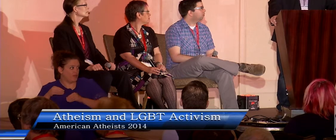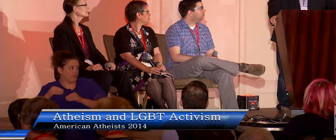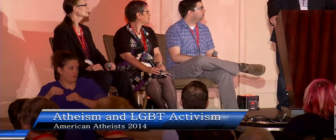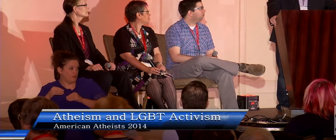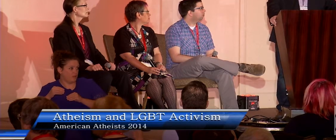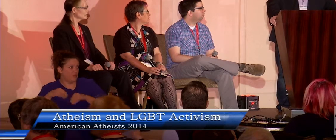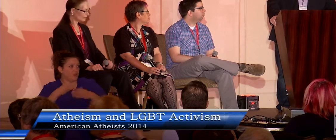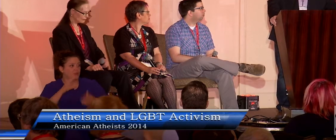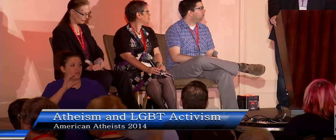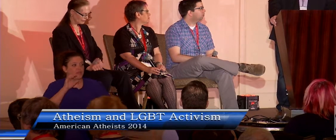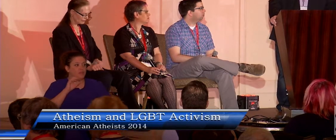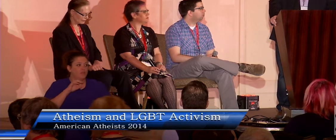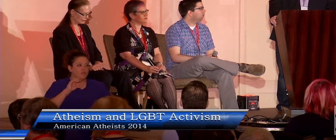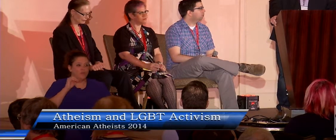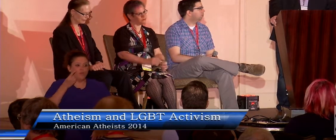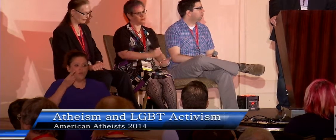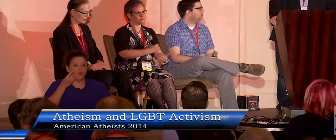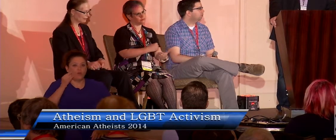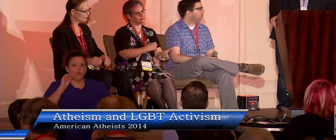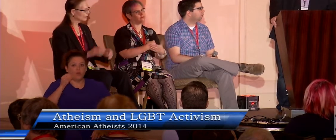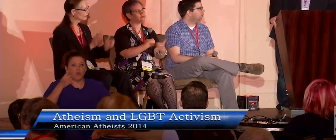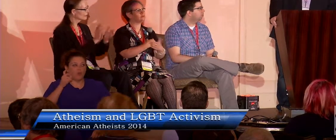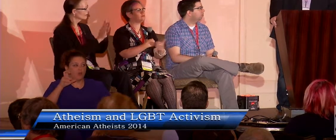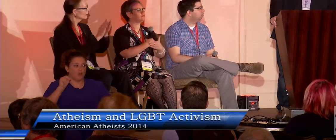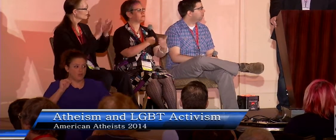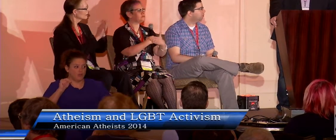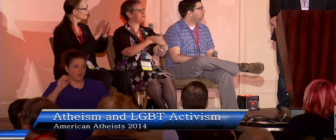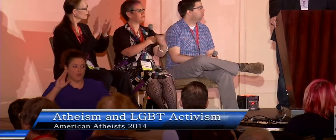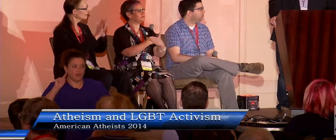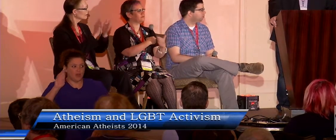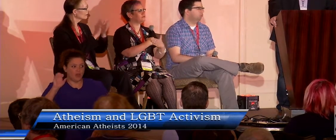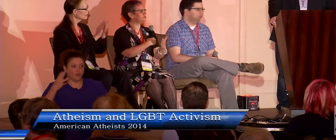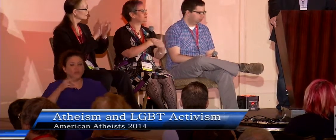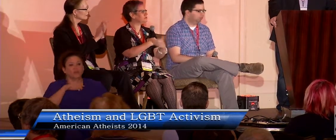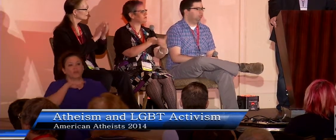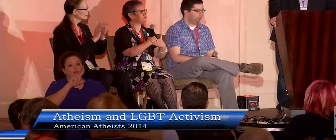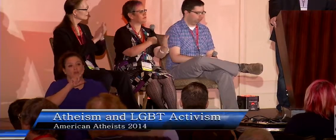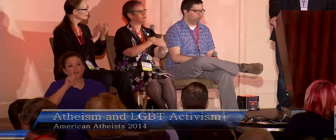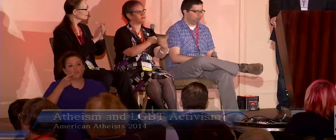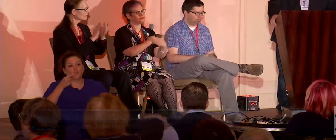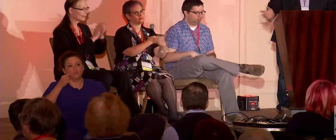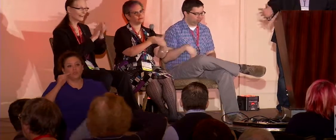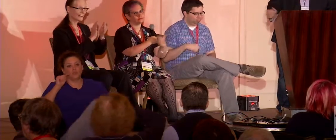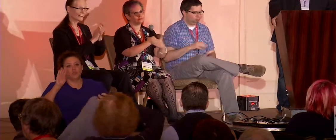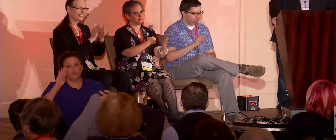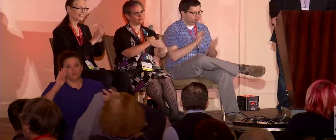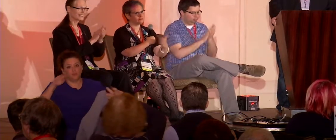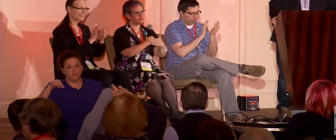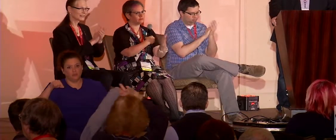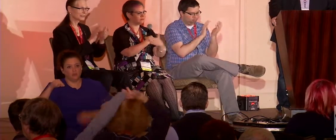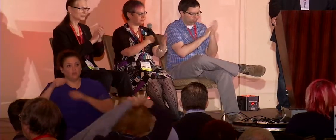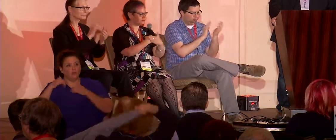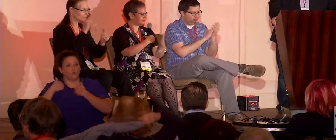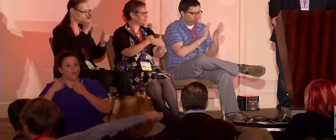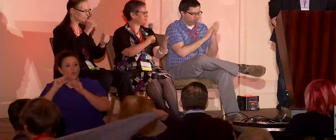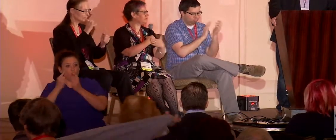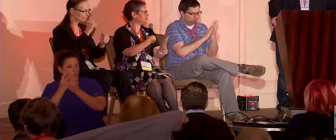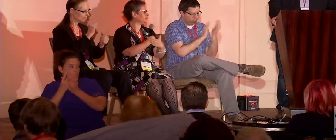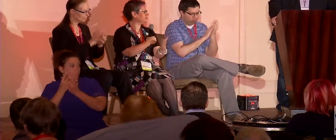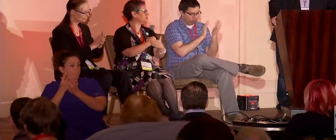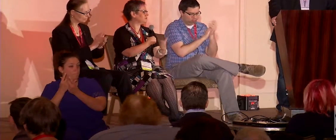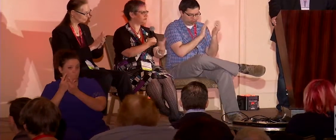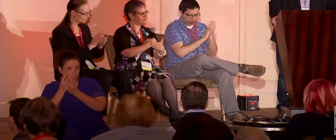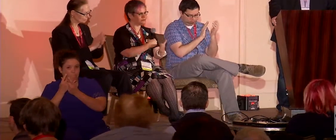Ogden Outreach, which is an LGBT youth group that helps. Yes, they do.